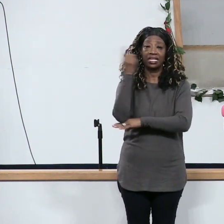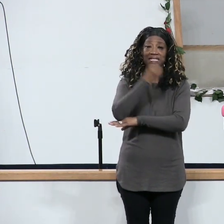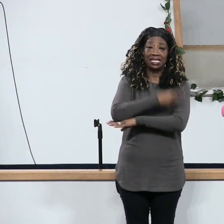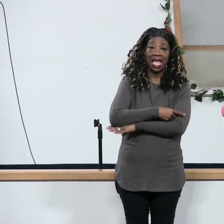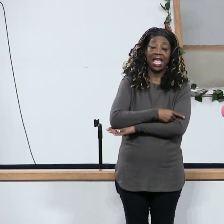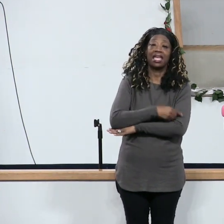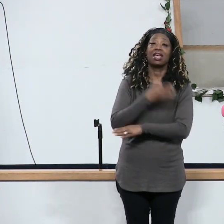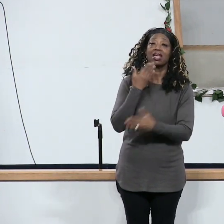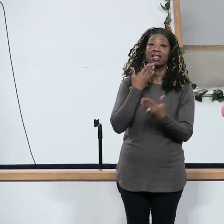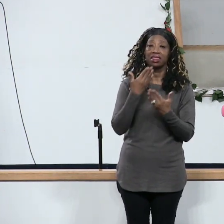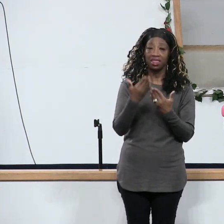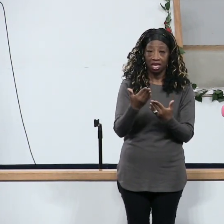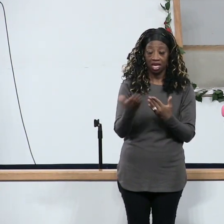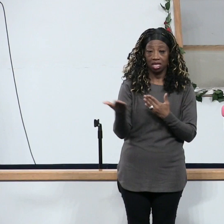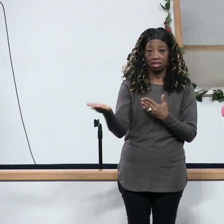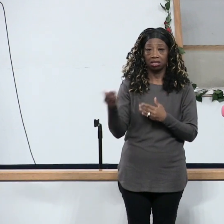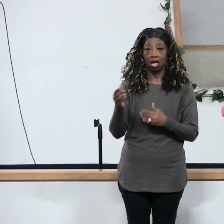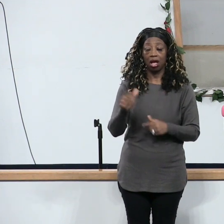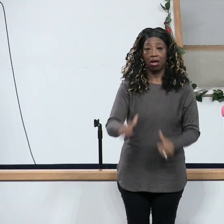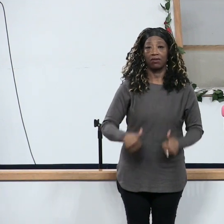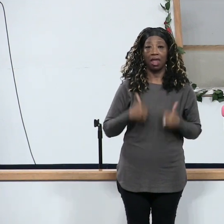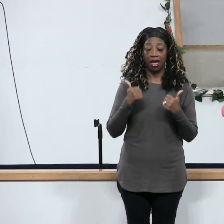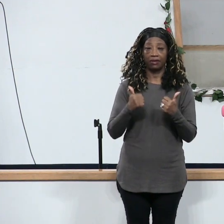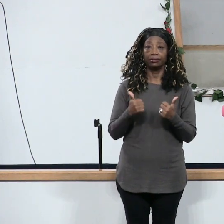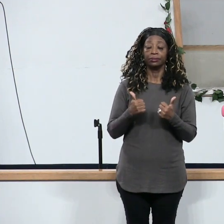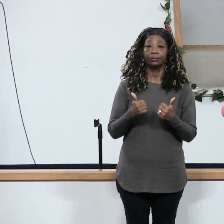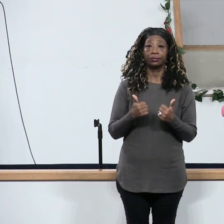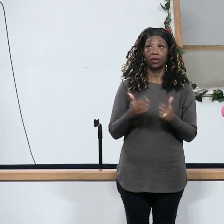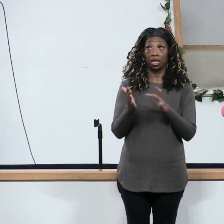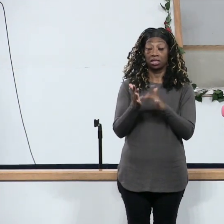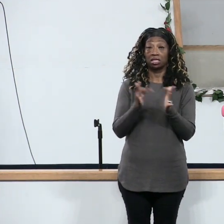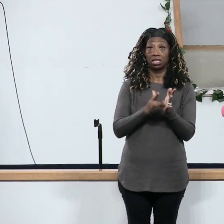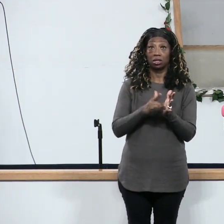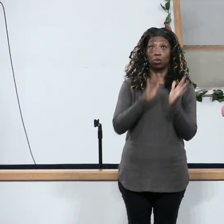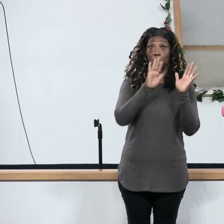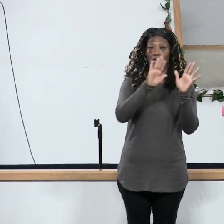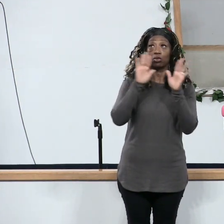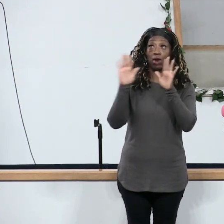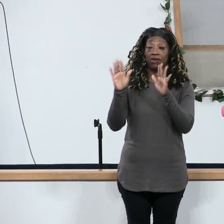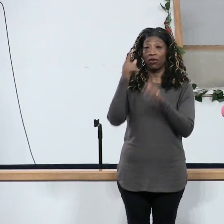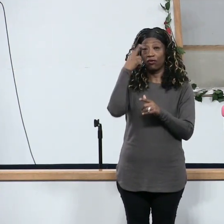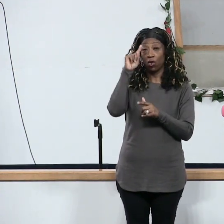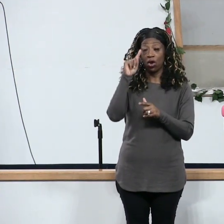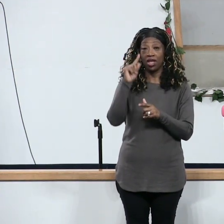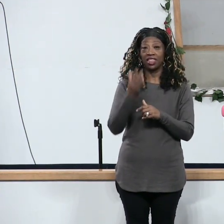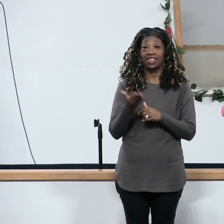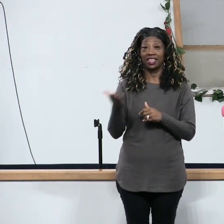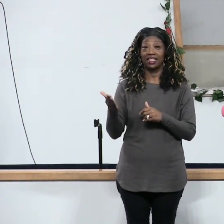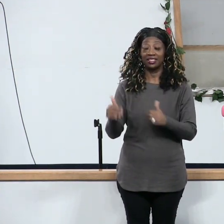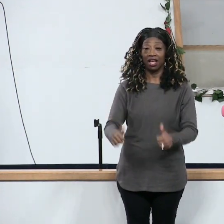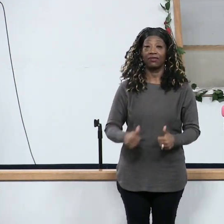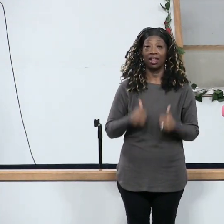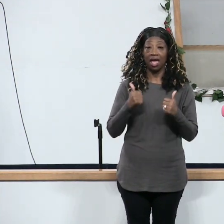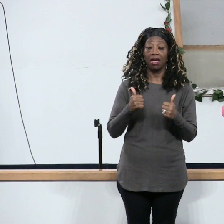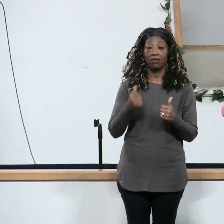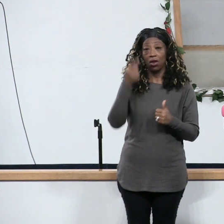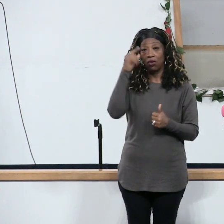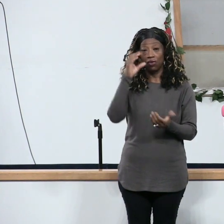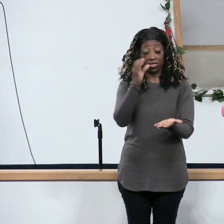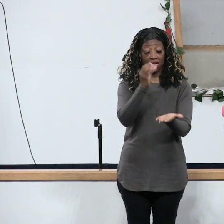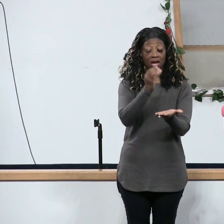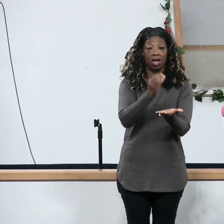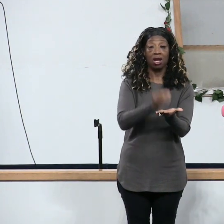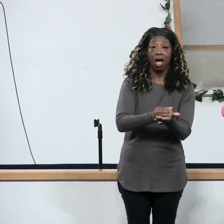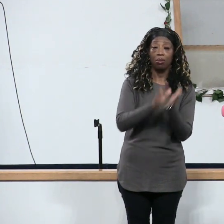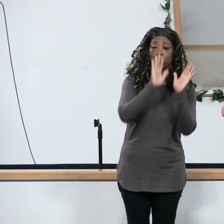in life. Jesus was grateful for the necessities of life. He was grateful for the cup, and he was